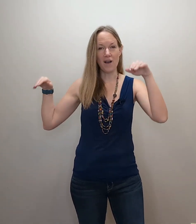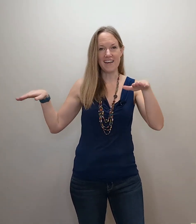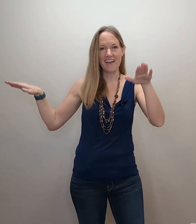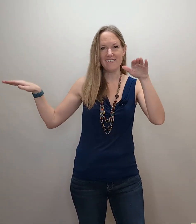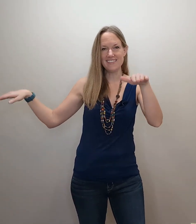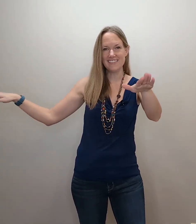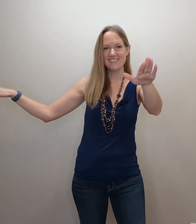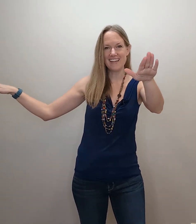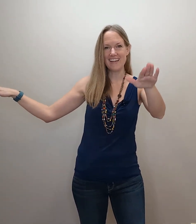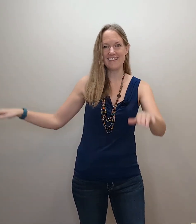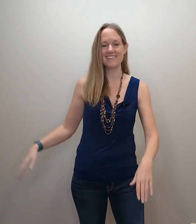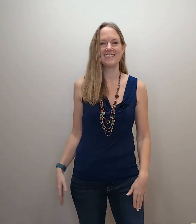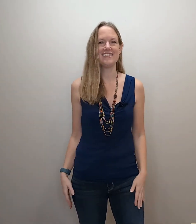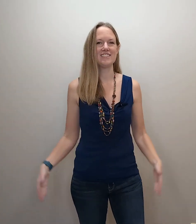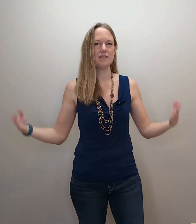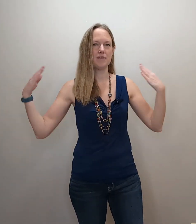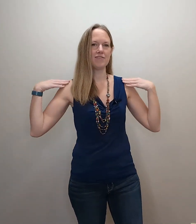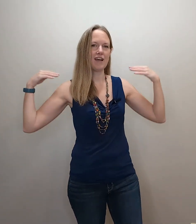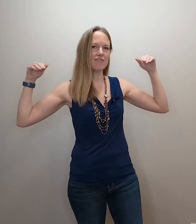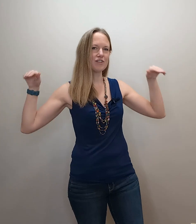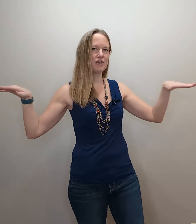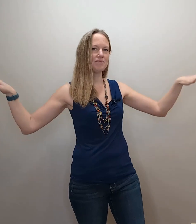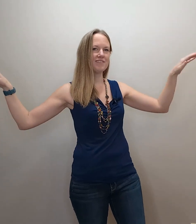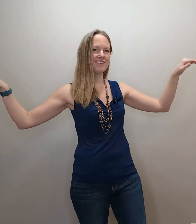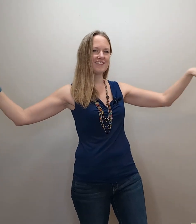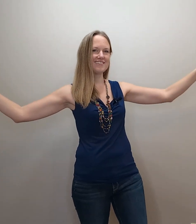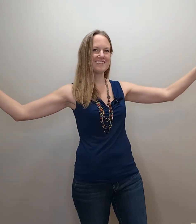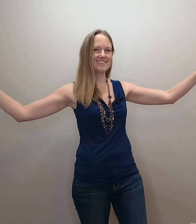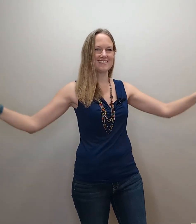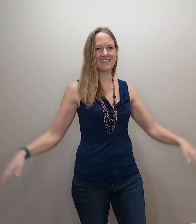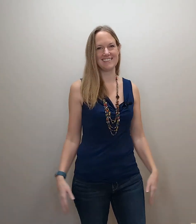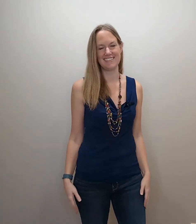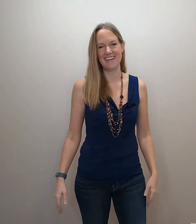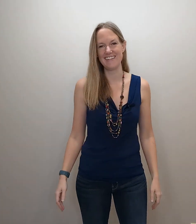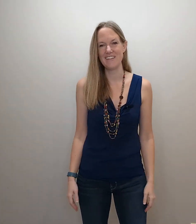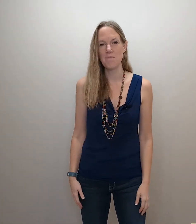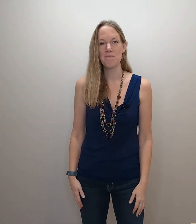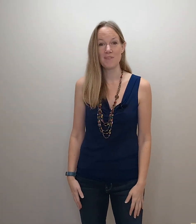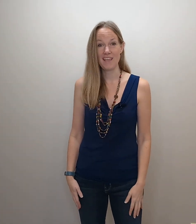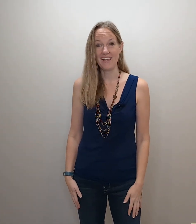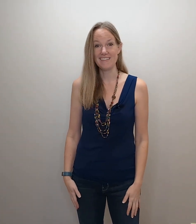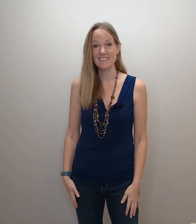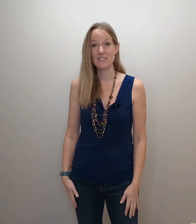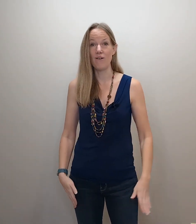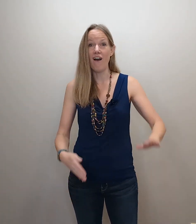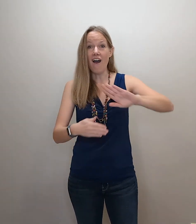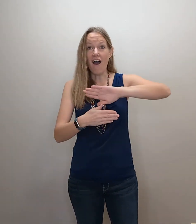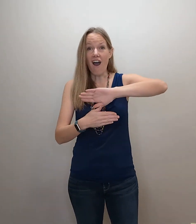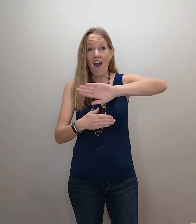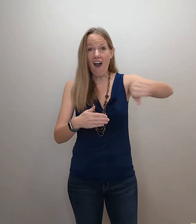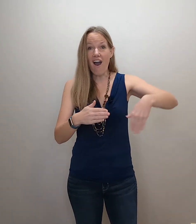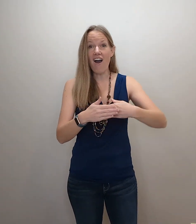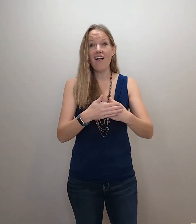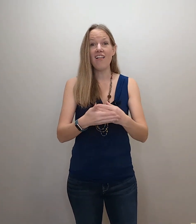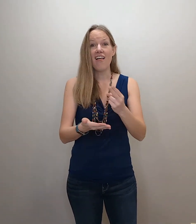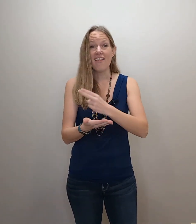one out. That kind of looks neat too, but if you have room, you can do it side to side. Okay, so all